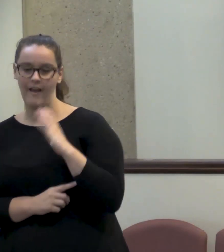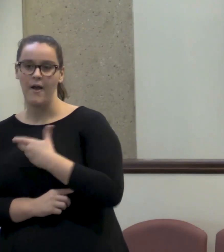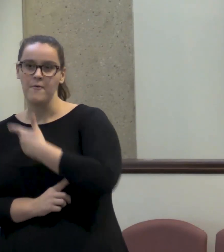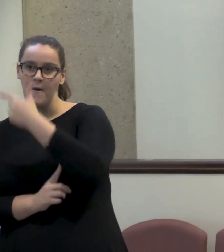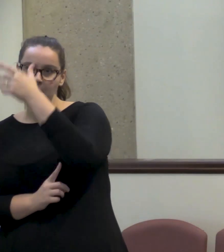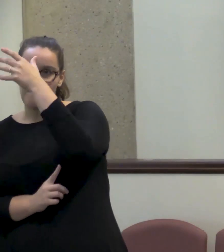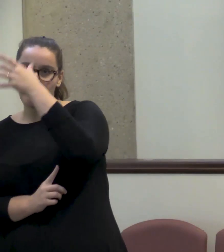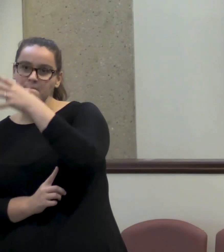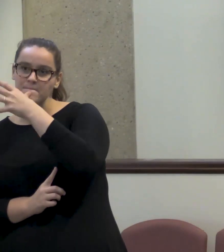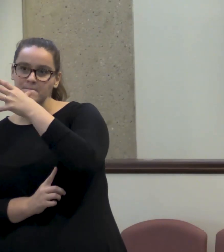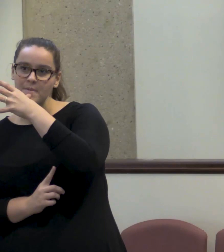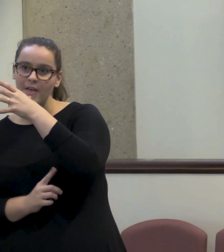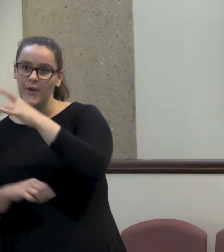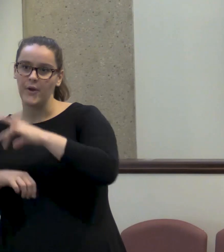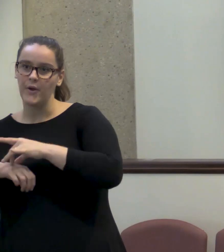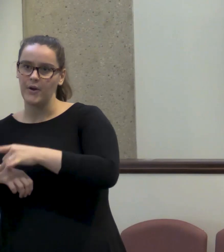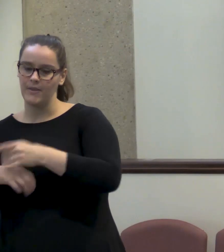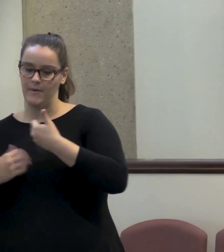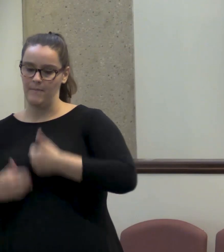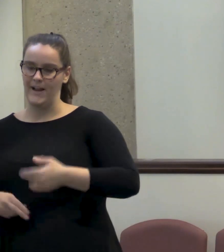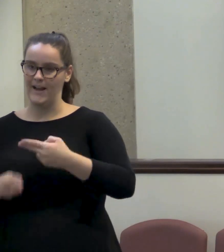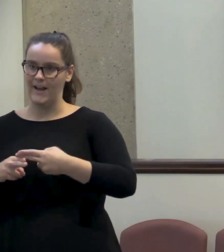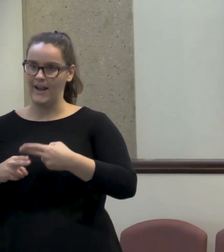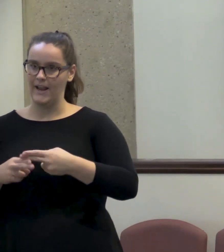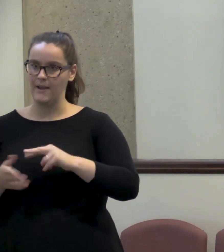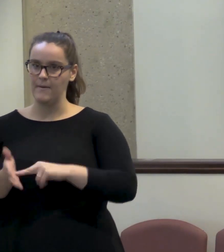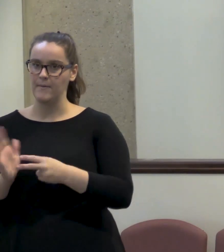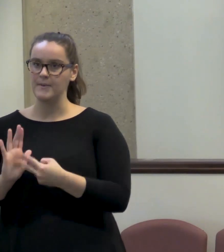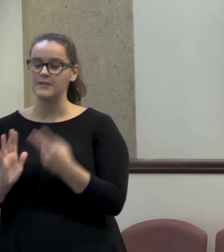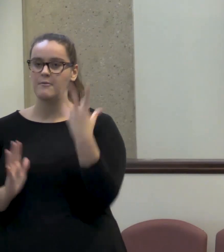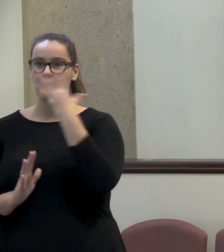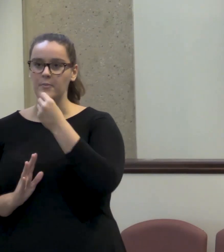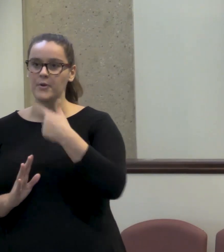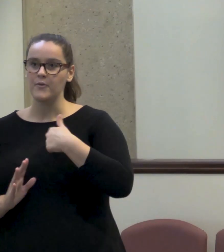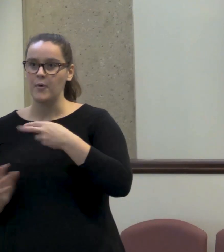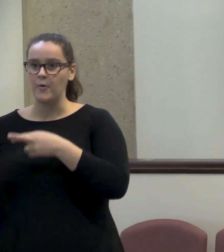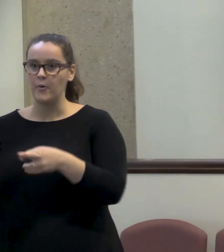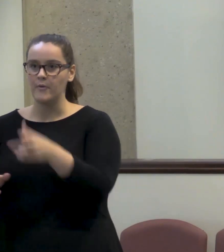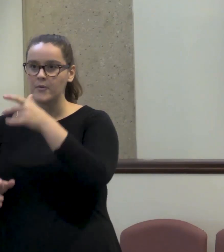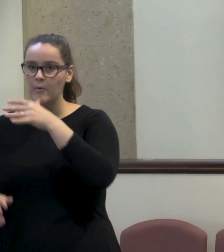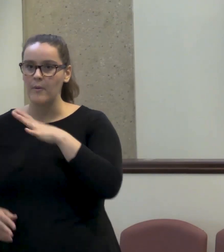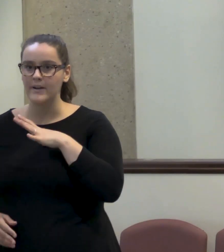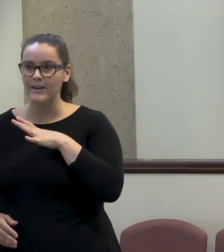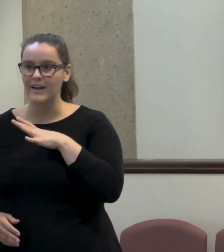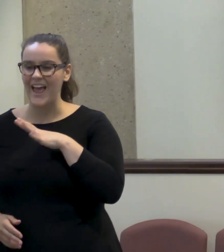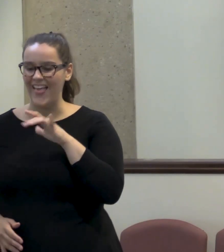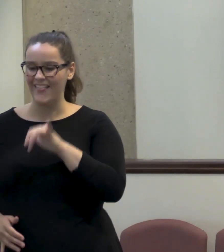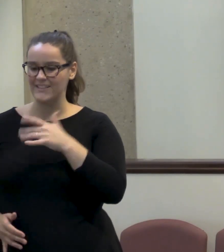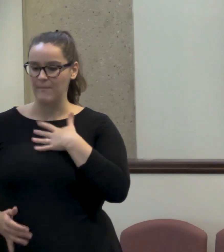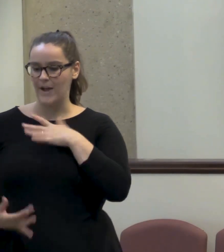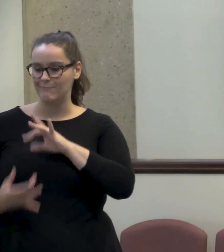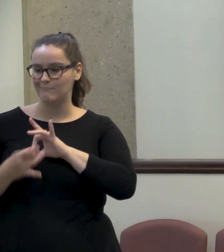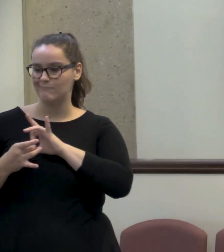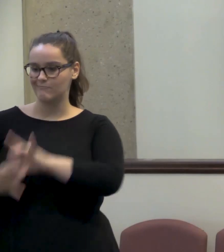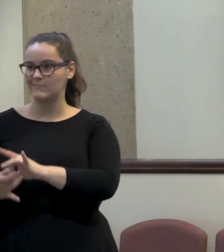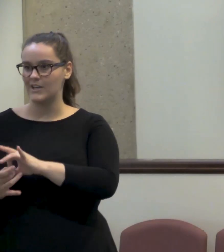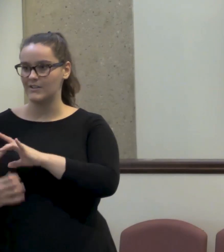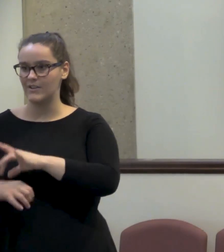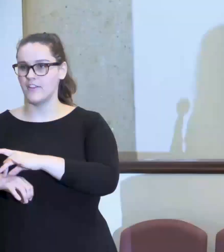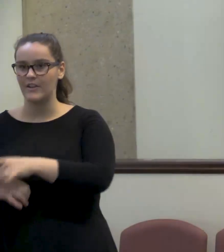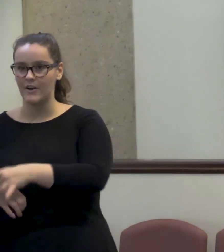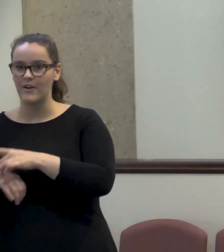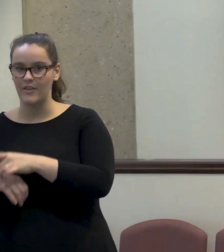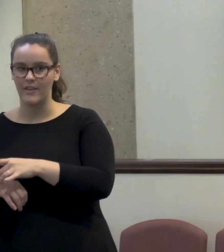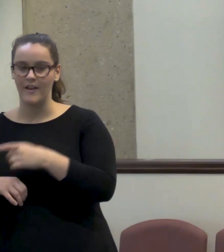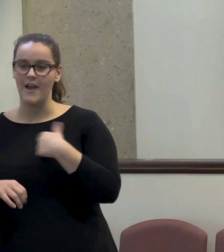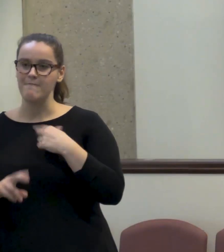Earth. So my name, Jansikwe, means beautiful river woman. That is my special connection to the earth. It's named after the